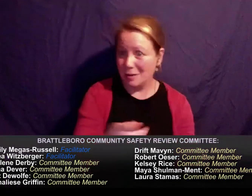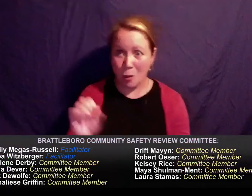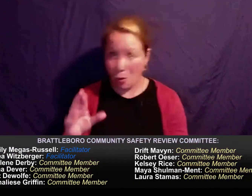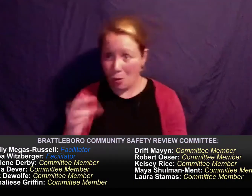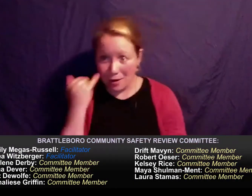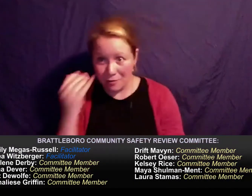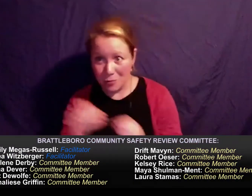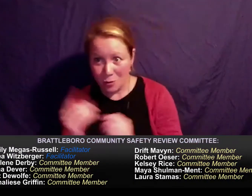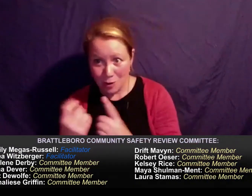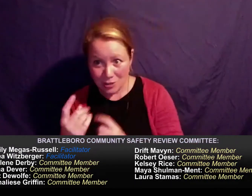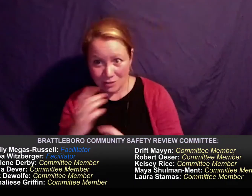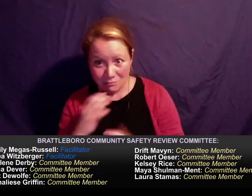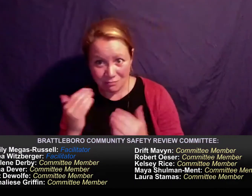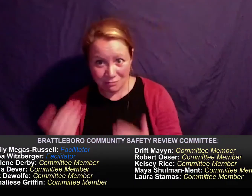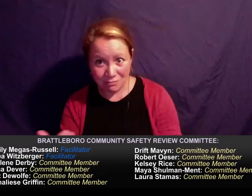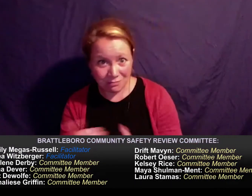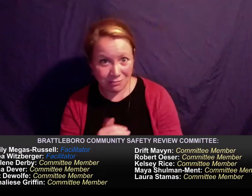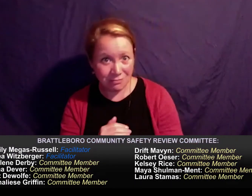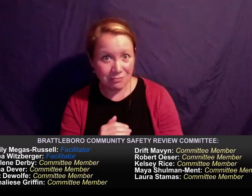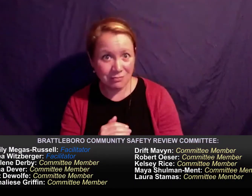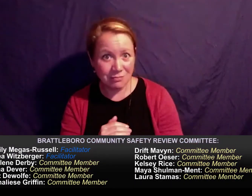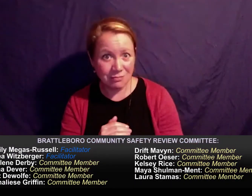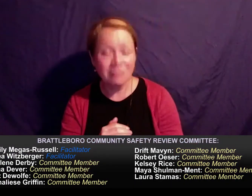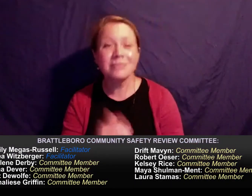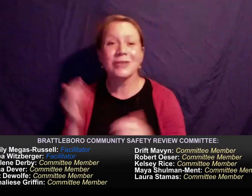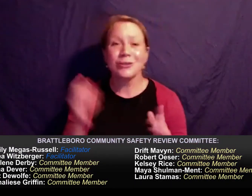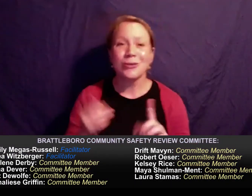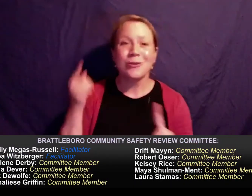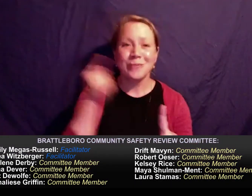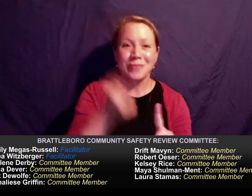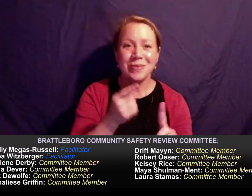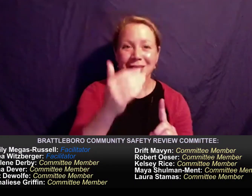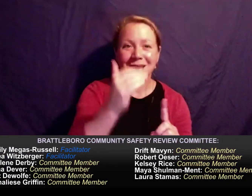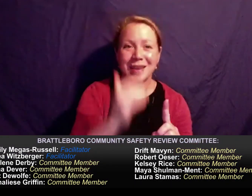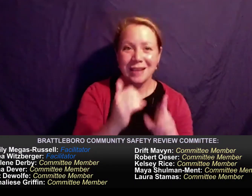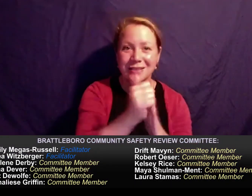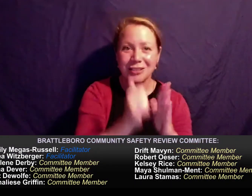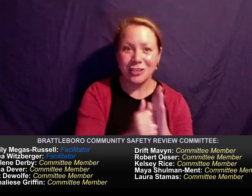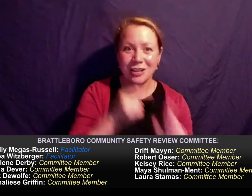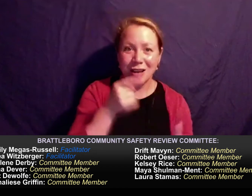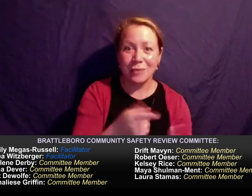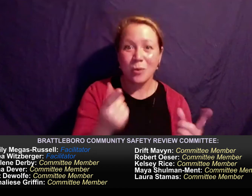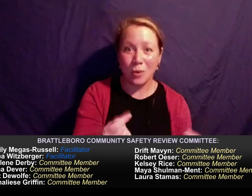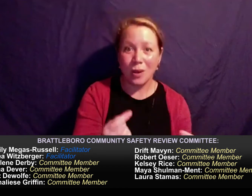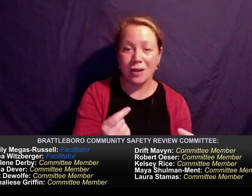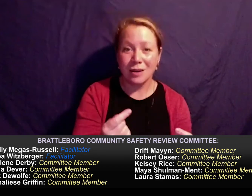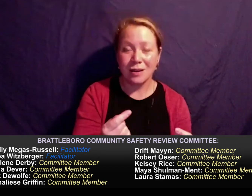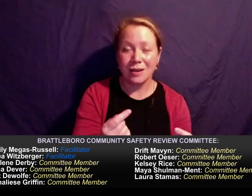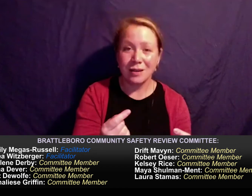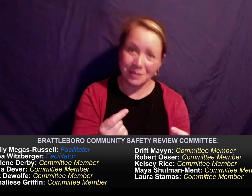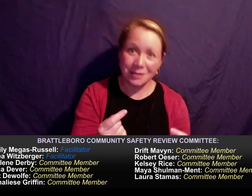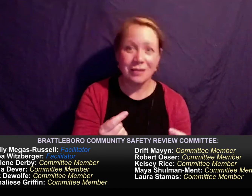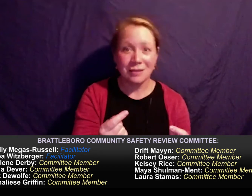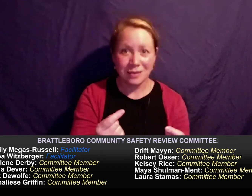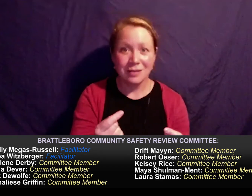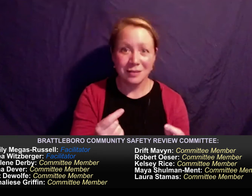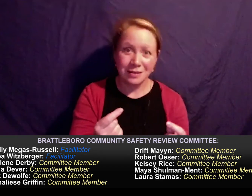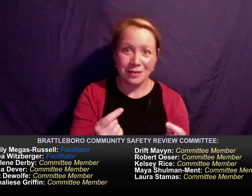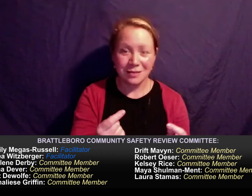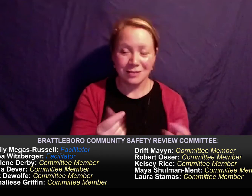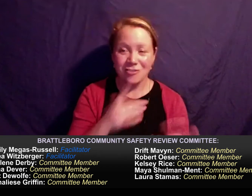to our next topic, which is a little bit of an overview of the whole